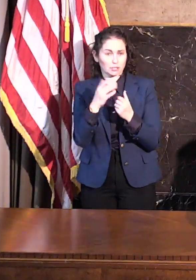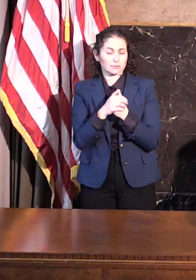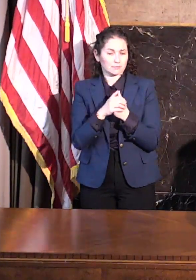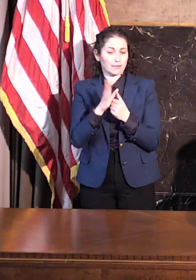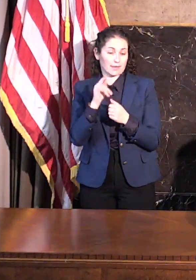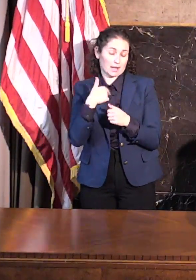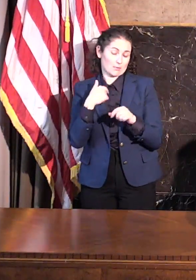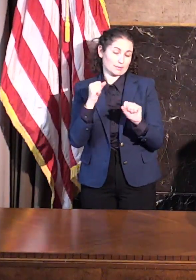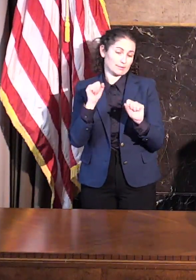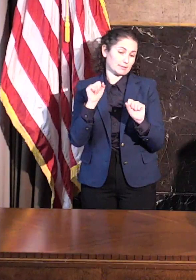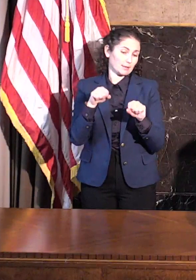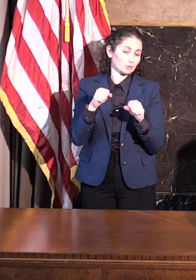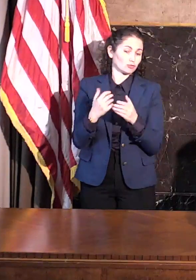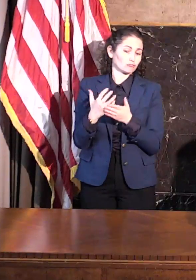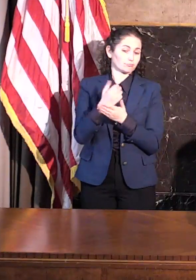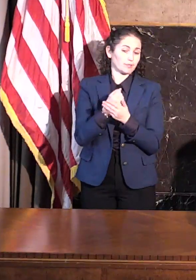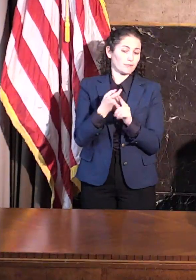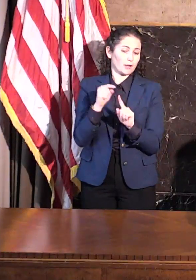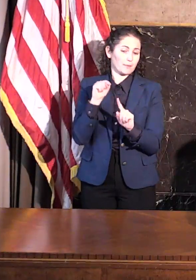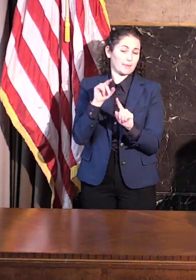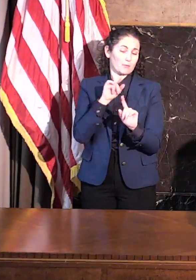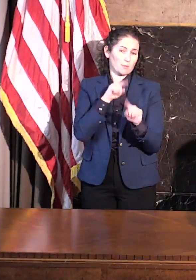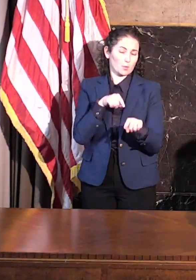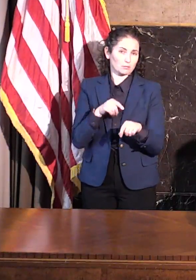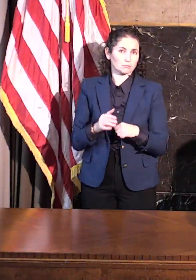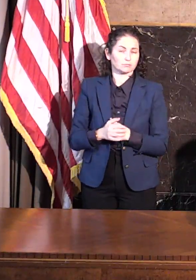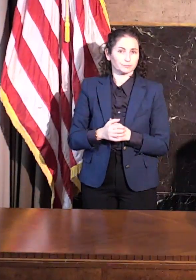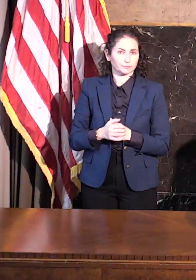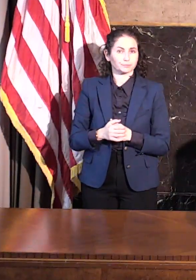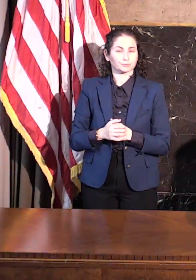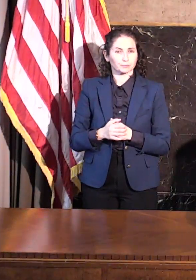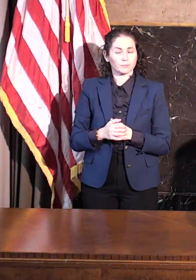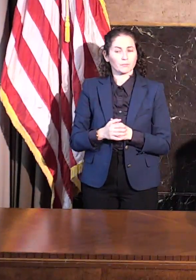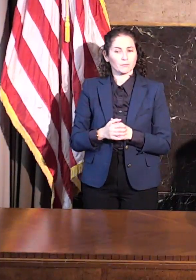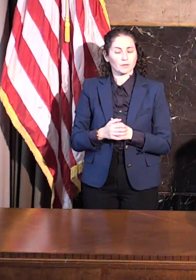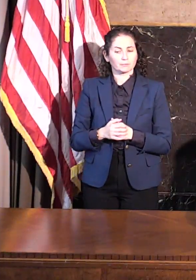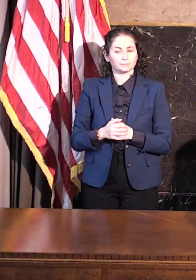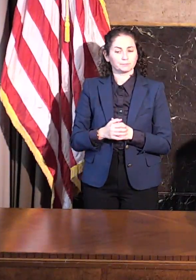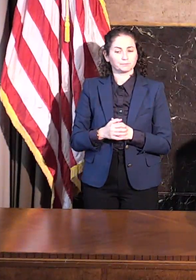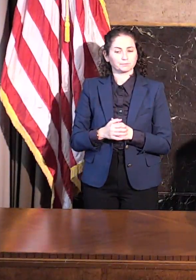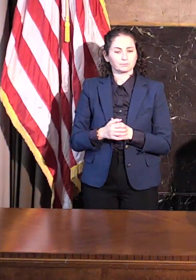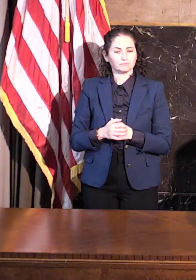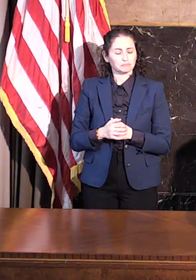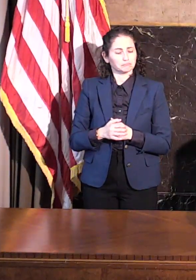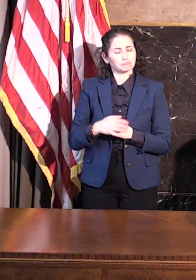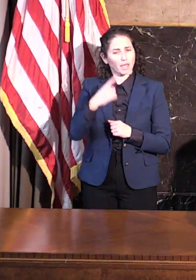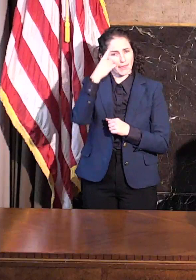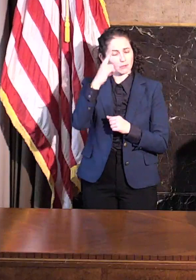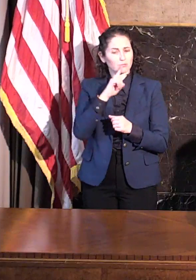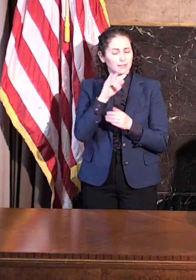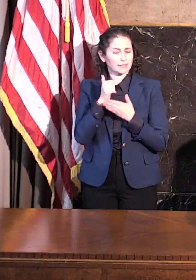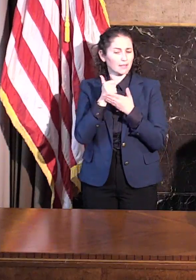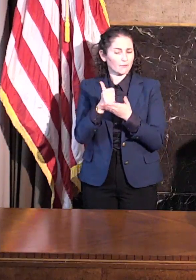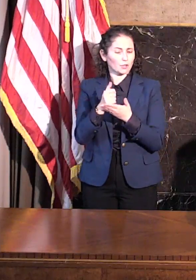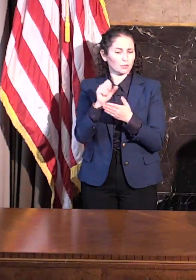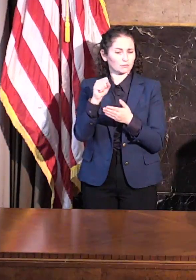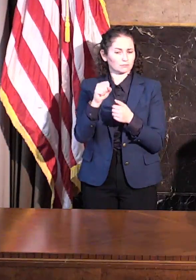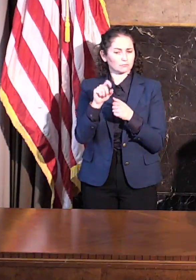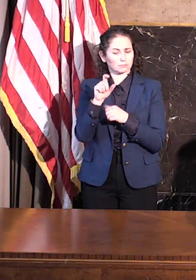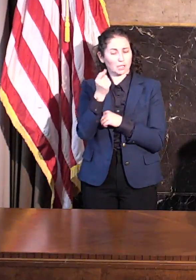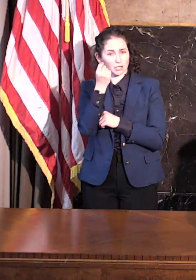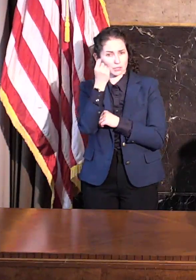should be firing people and acting more directly in response to the allegations of how people